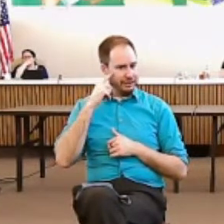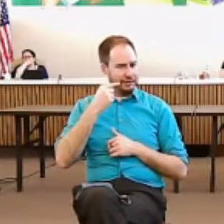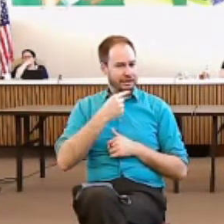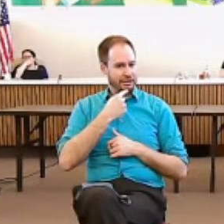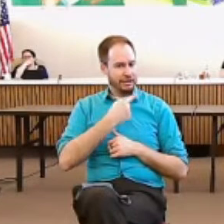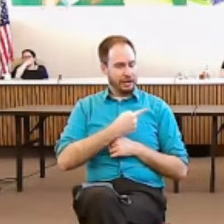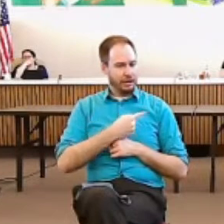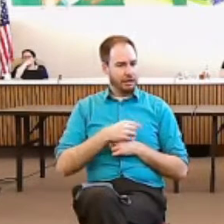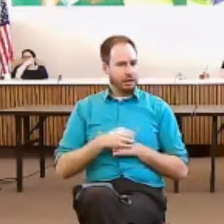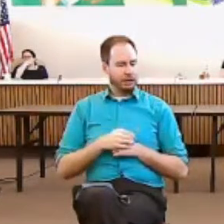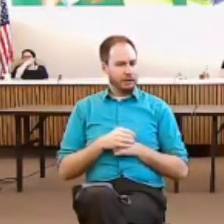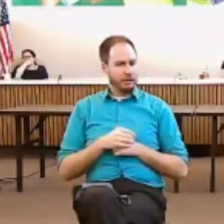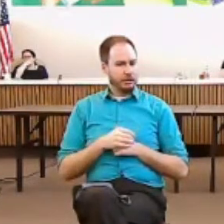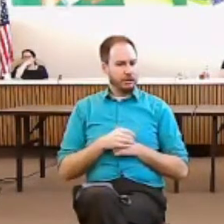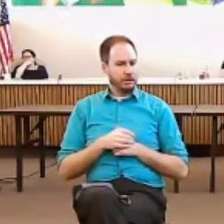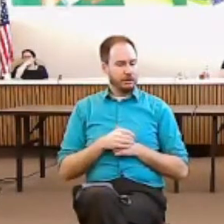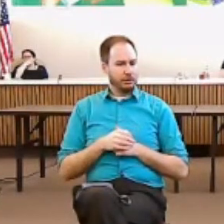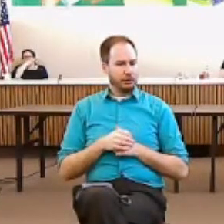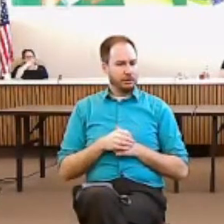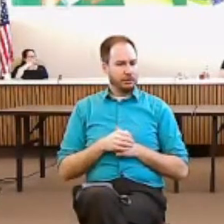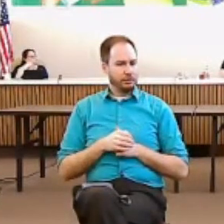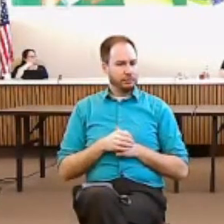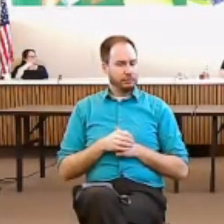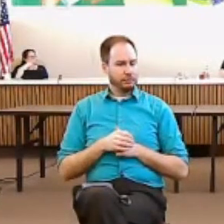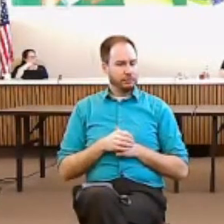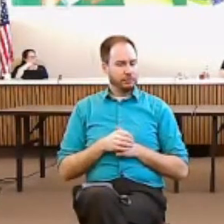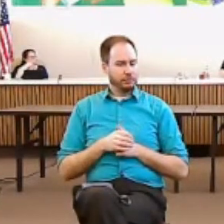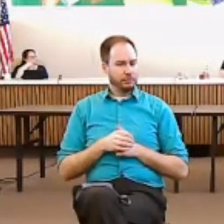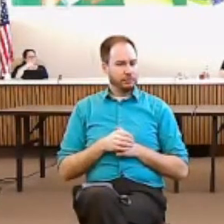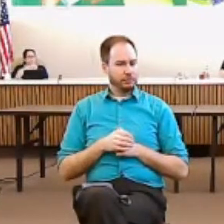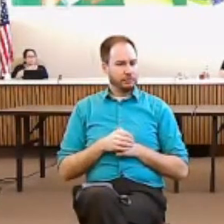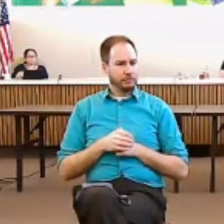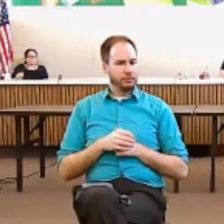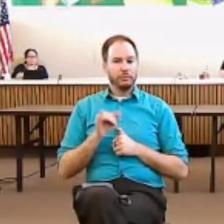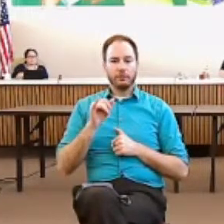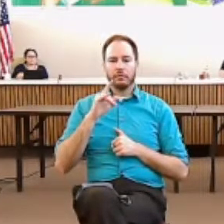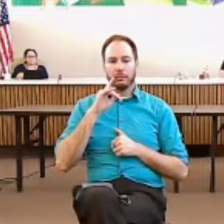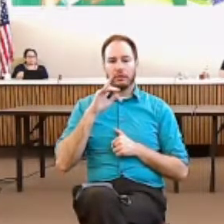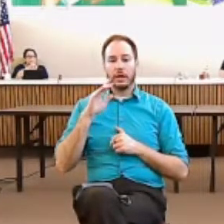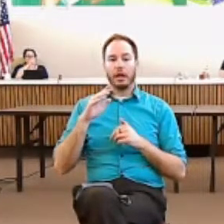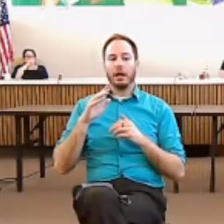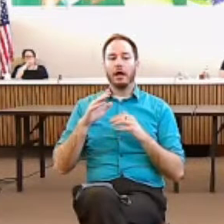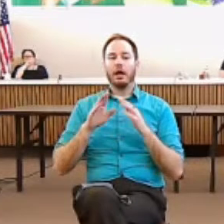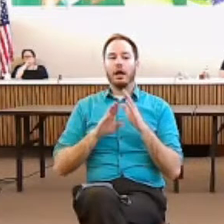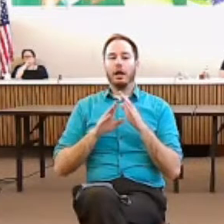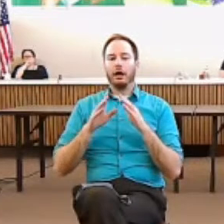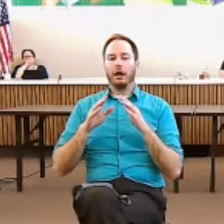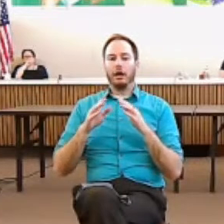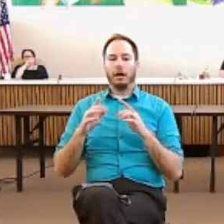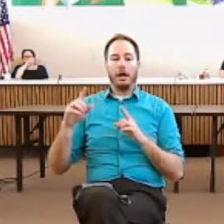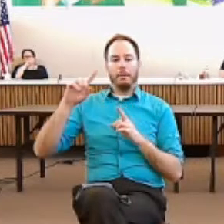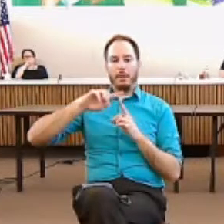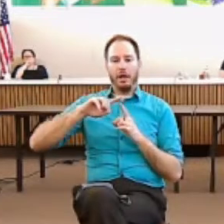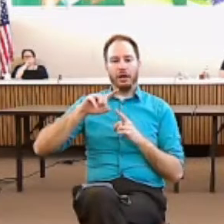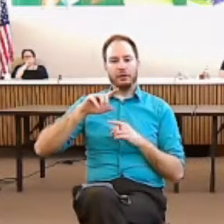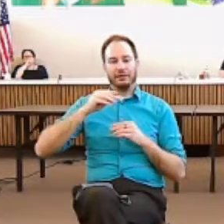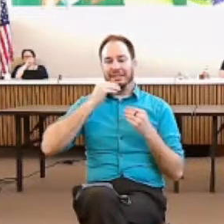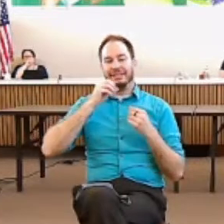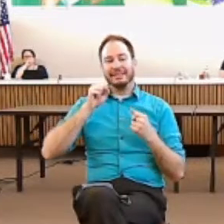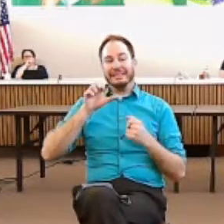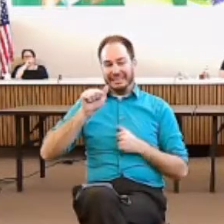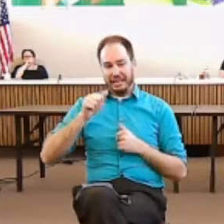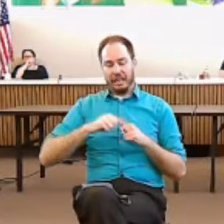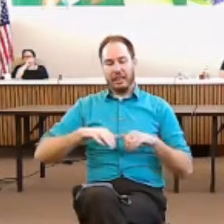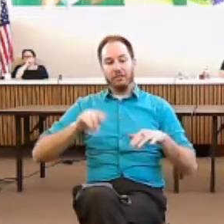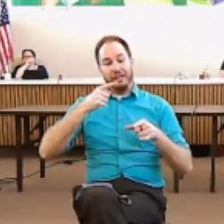you said? Above ground, above sea level. That's above sea level, yes. Well, my So the living